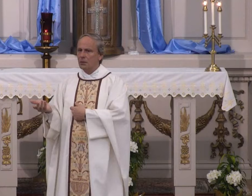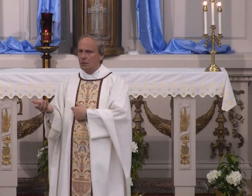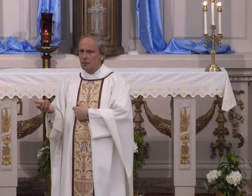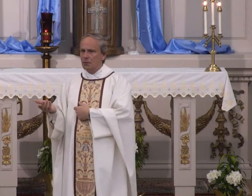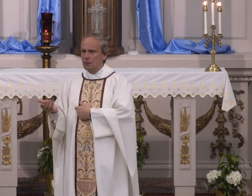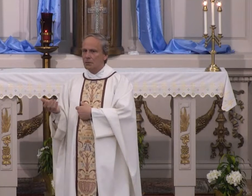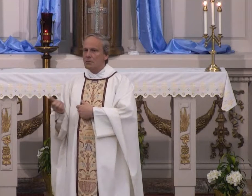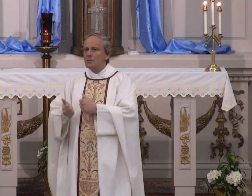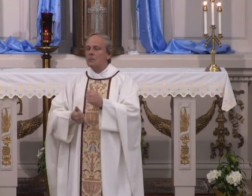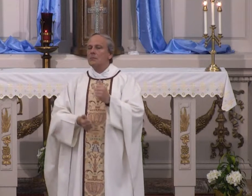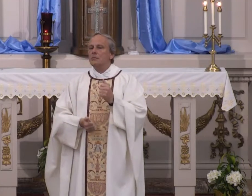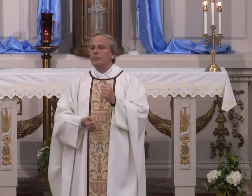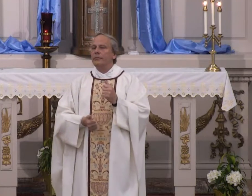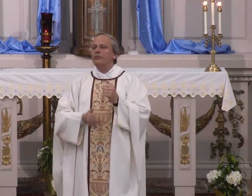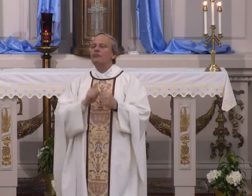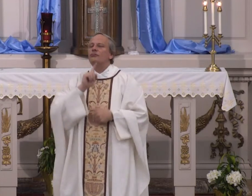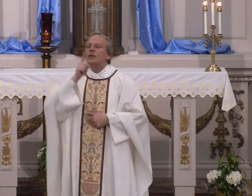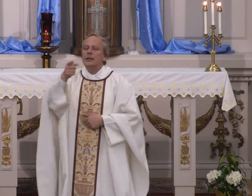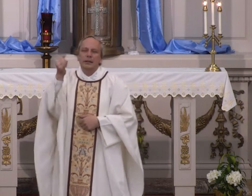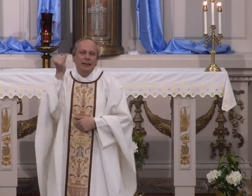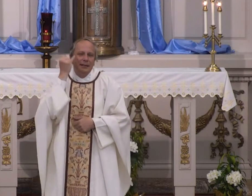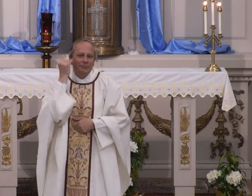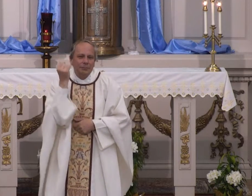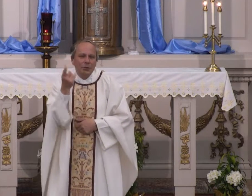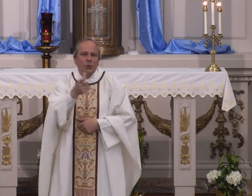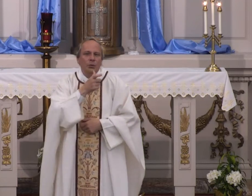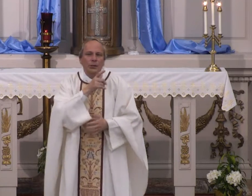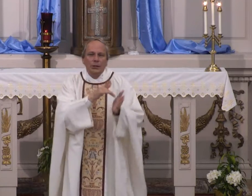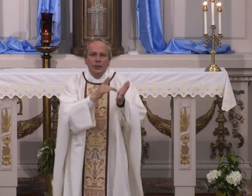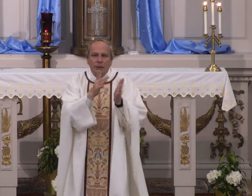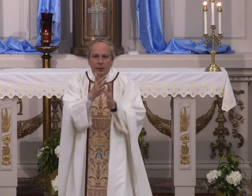We would think they're just crazy.